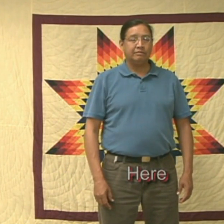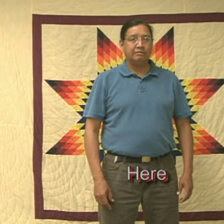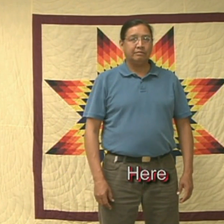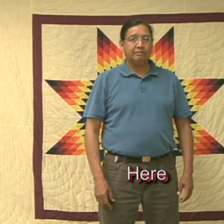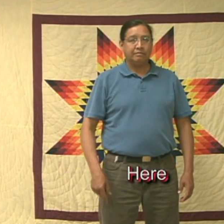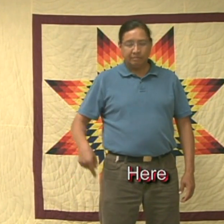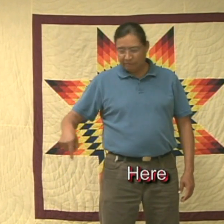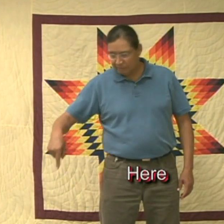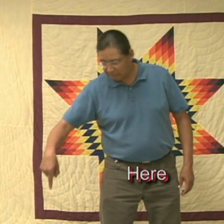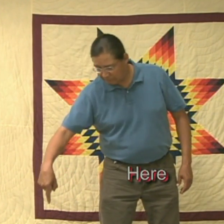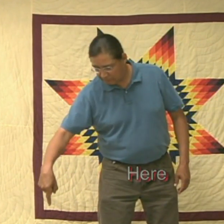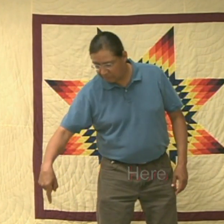The dead.